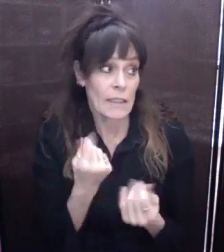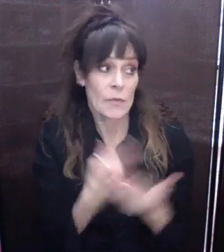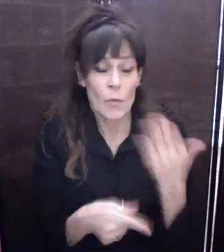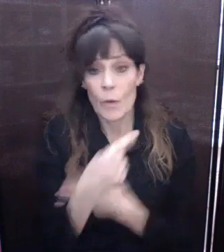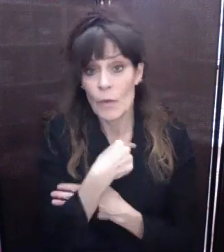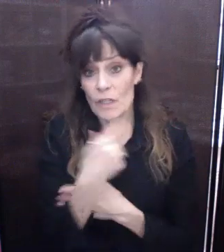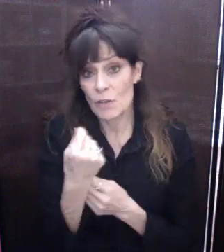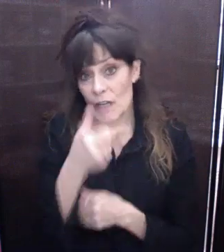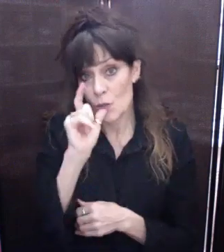out there.